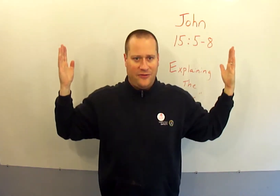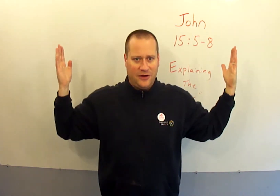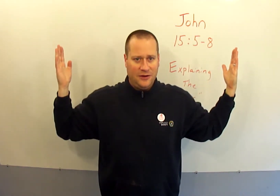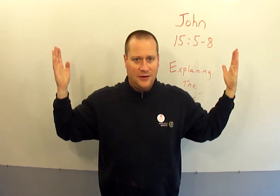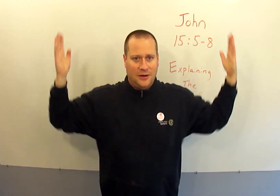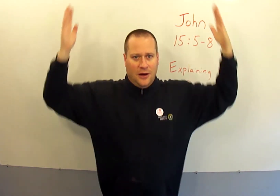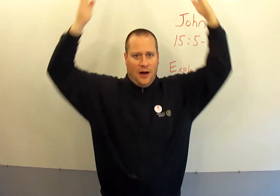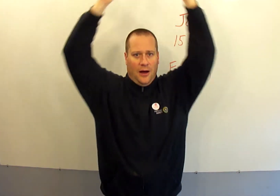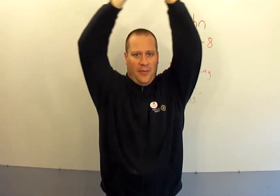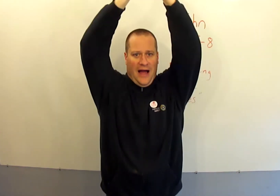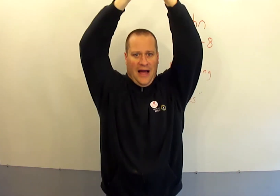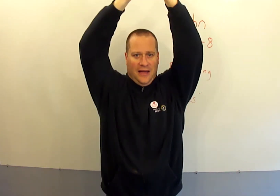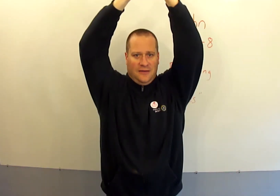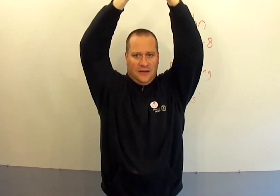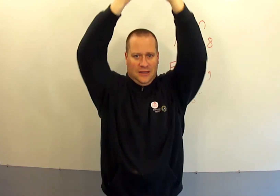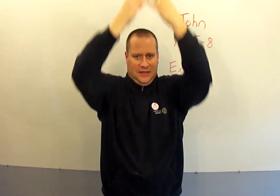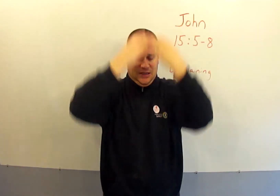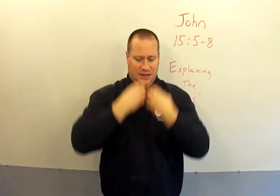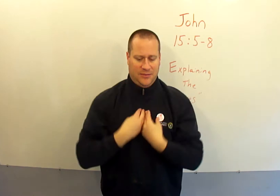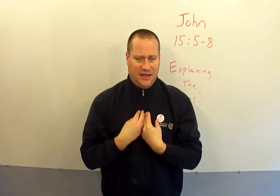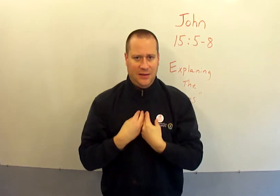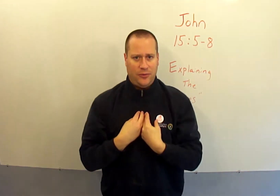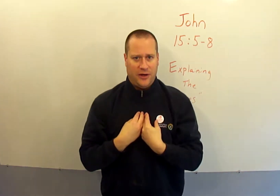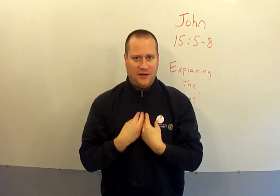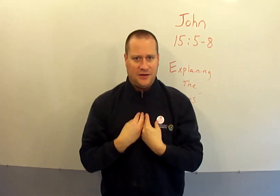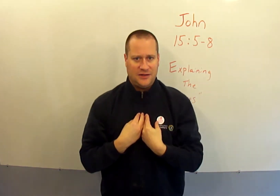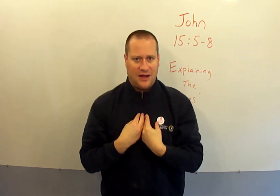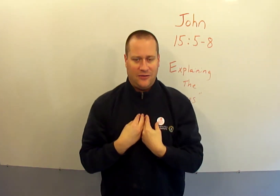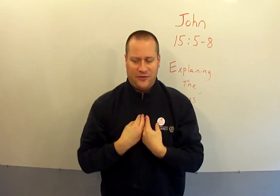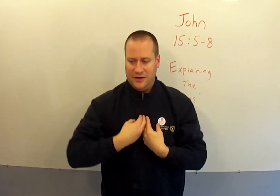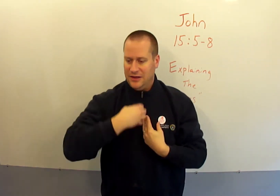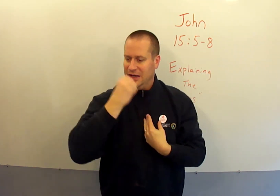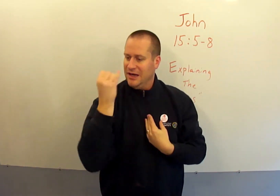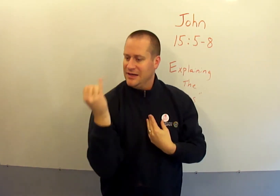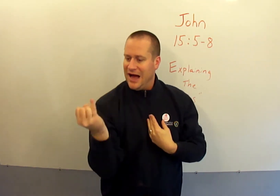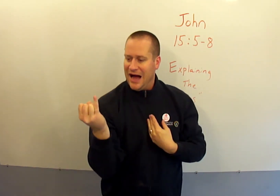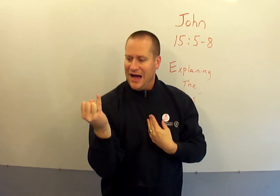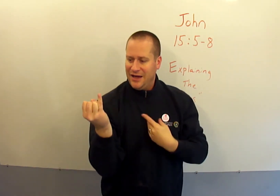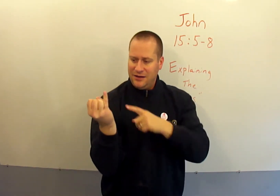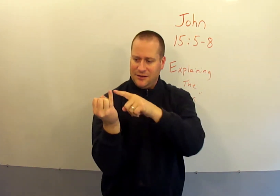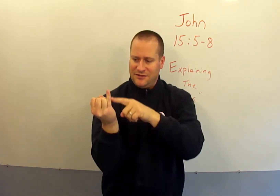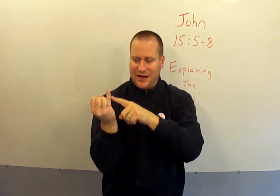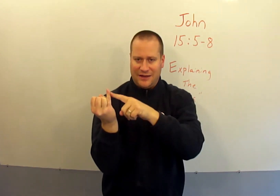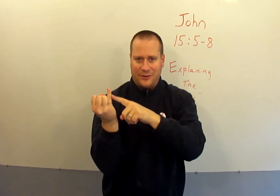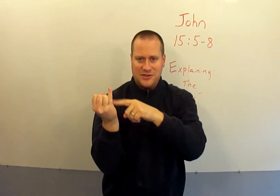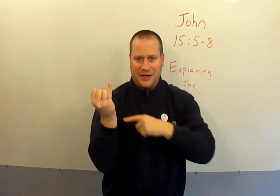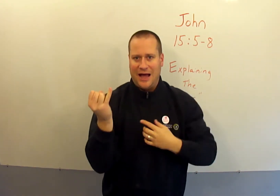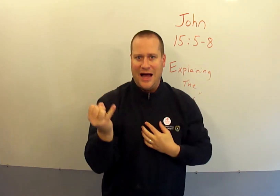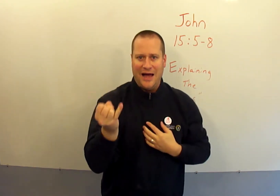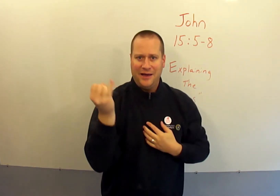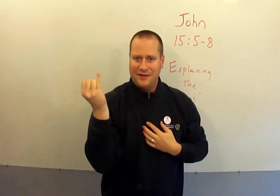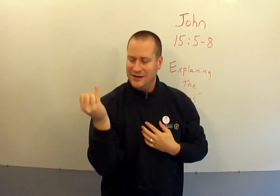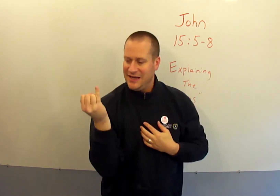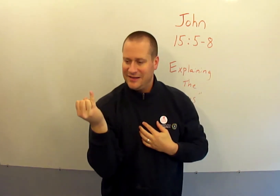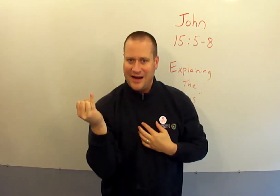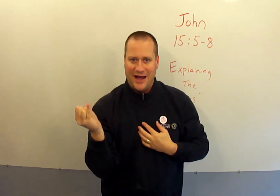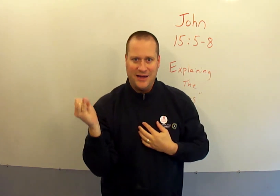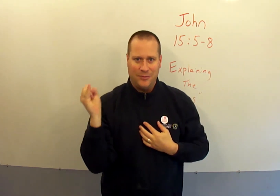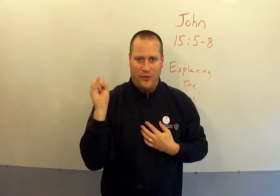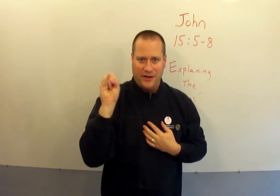whoever abides in me, pointing to yourself, and I, sign language, little I, then you take that I and you point to